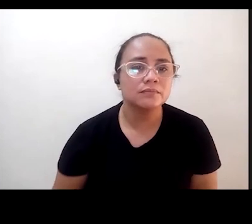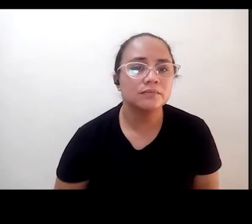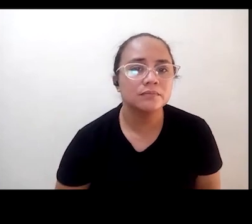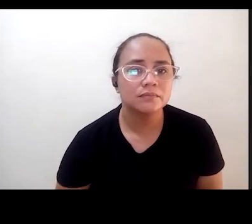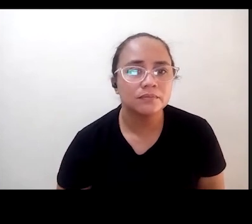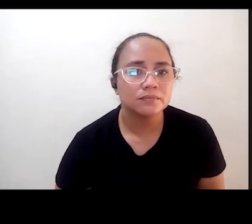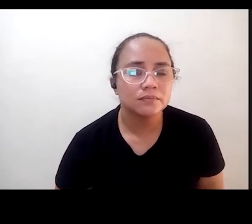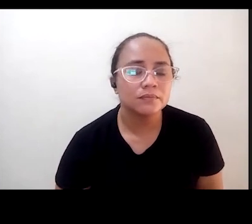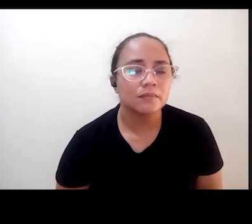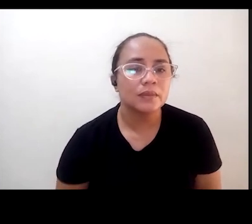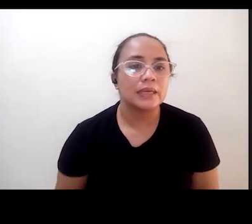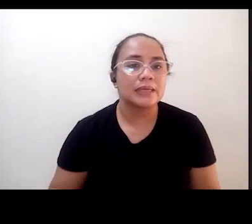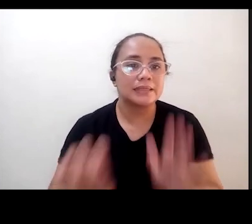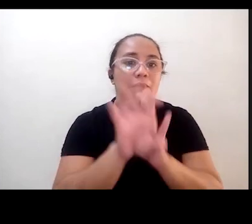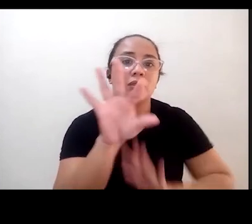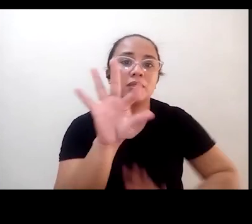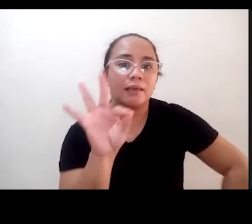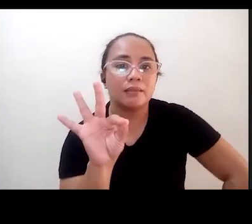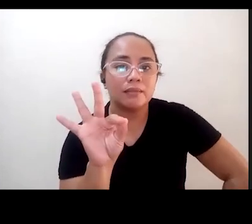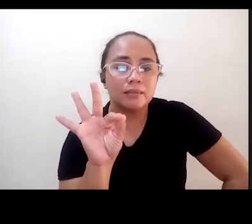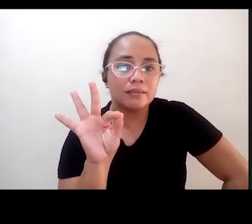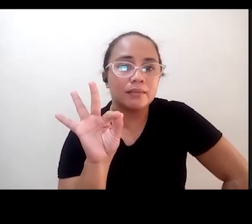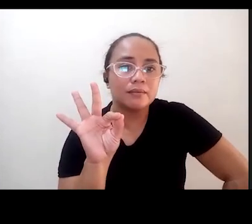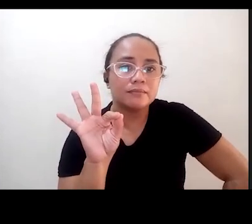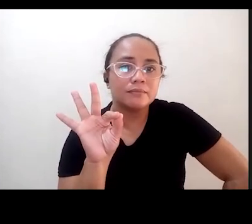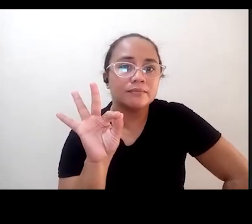Example 9.